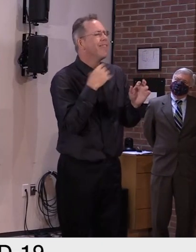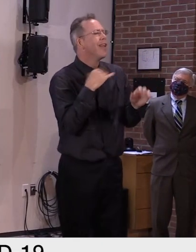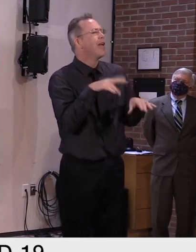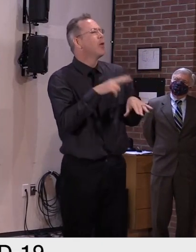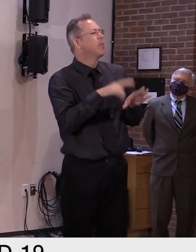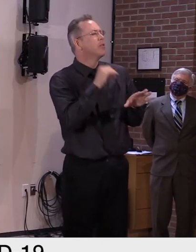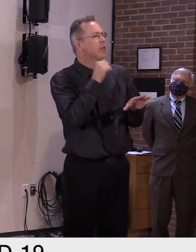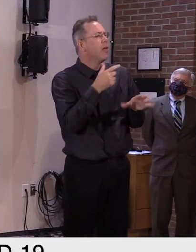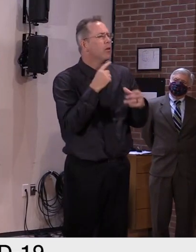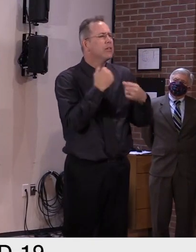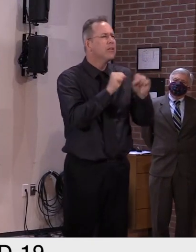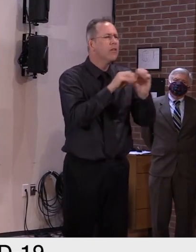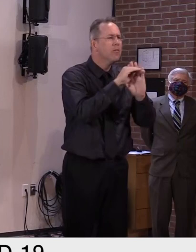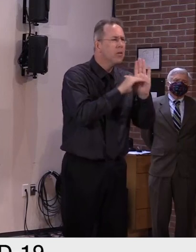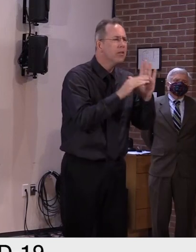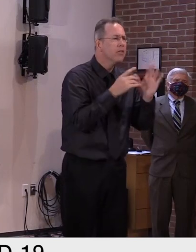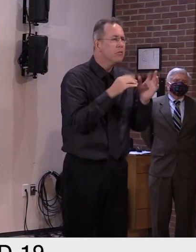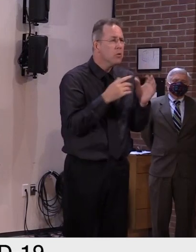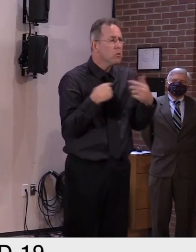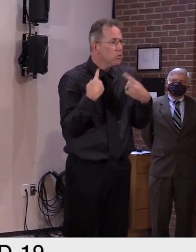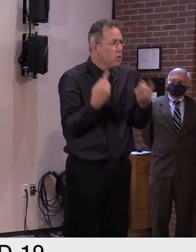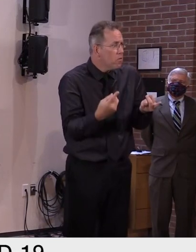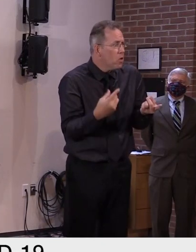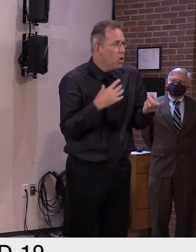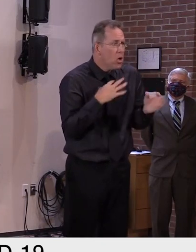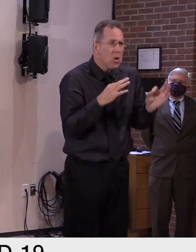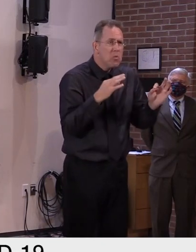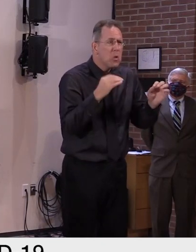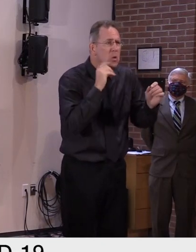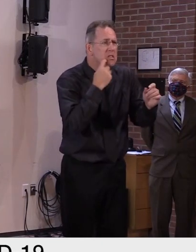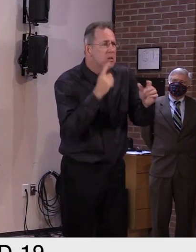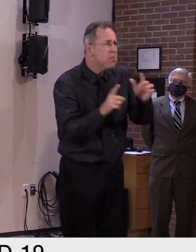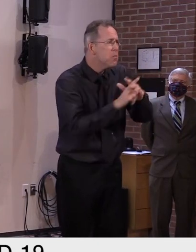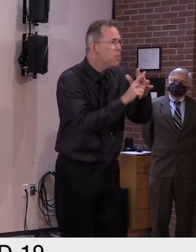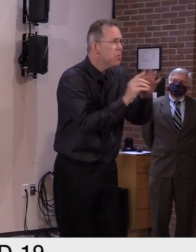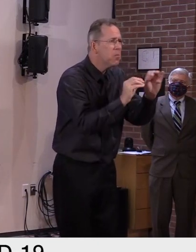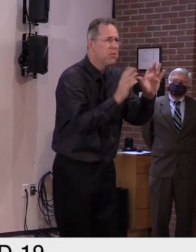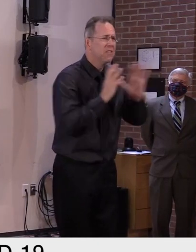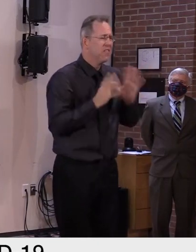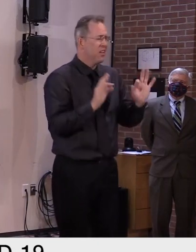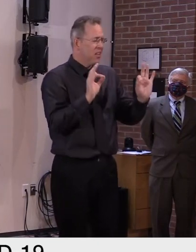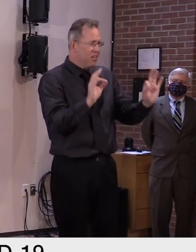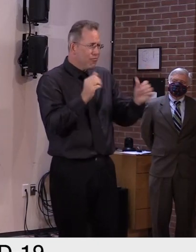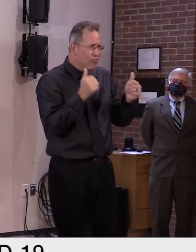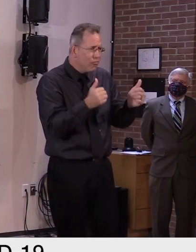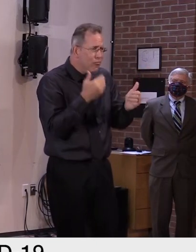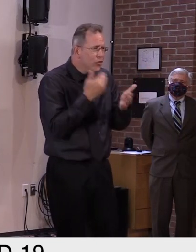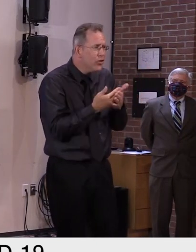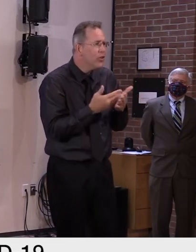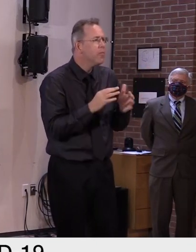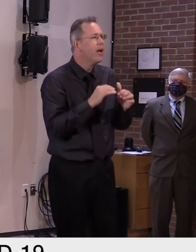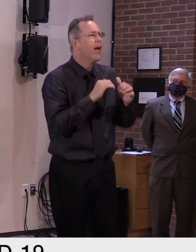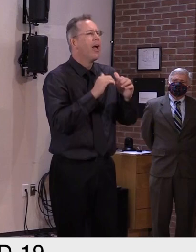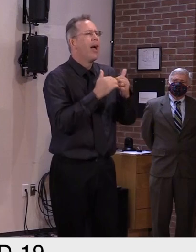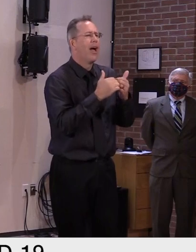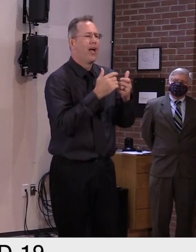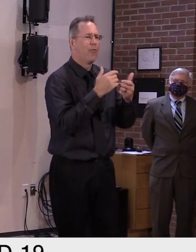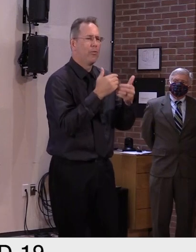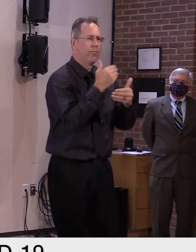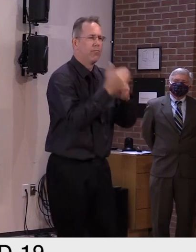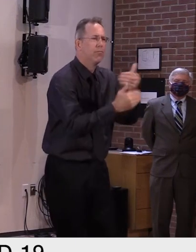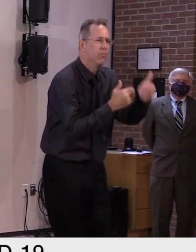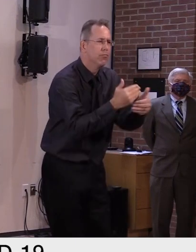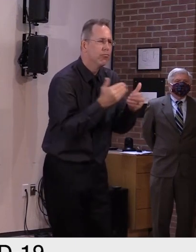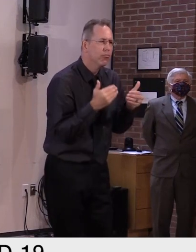the activity. The skiing is fine. The hockey's fine. All of these the sports are fine in some respects. It's always